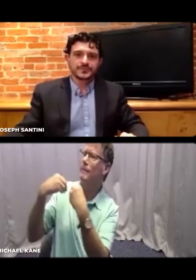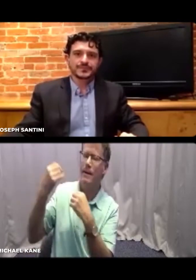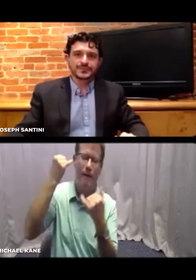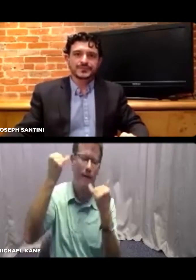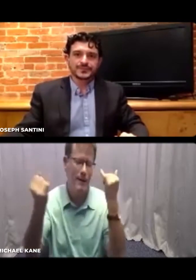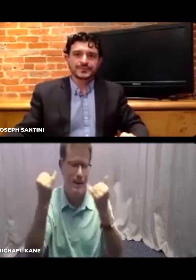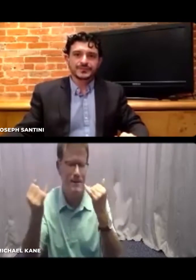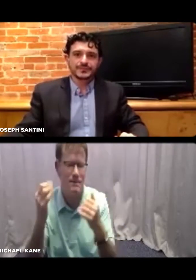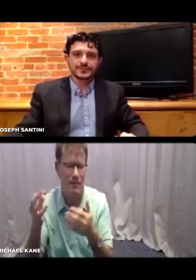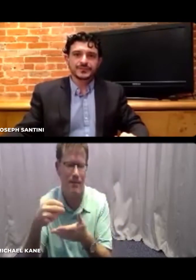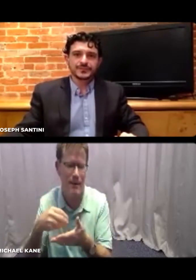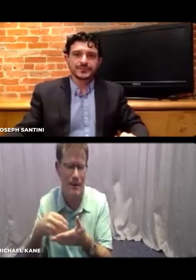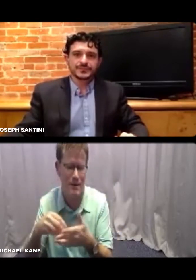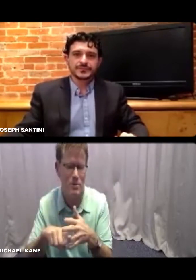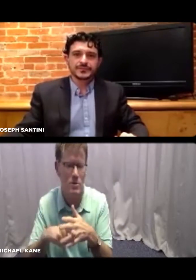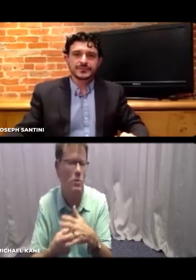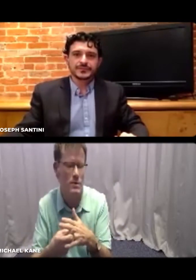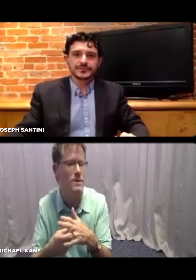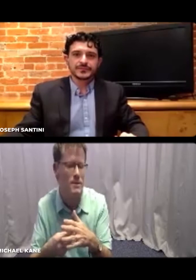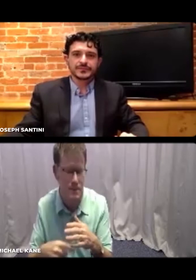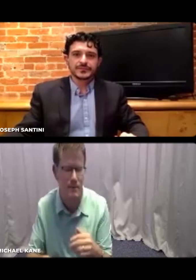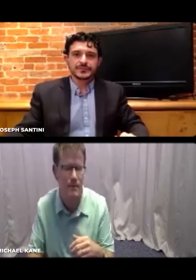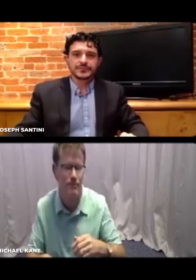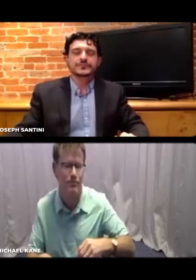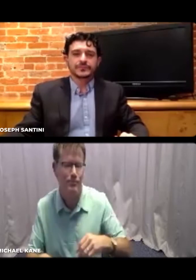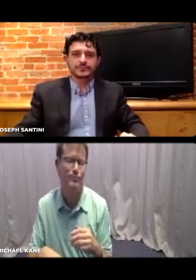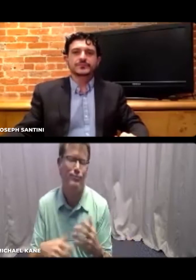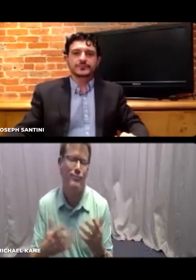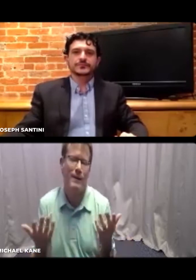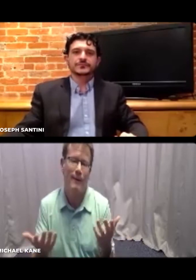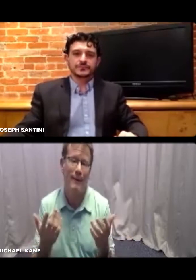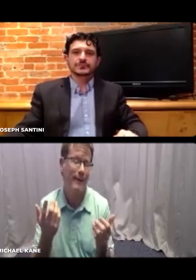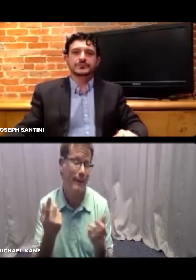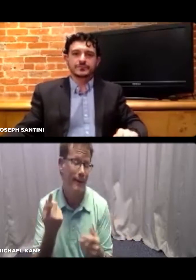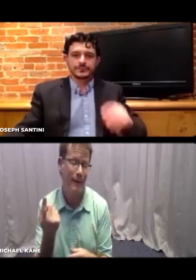on how to make a financial start.